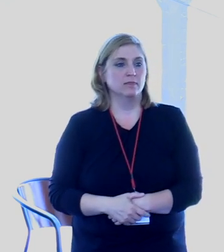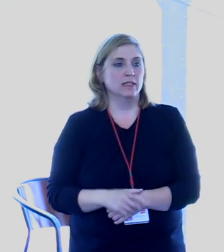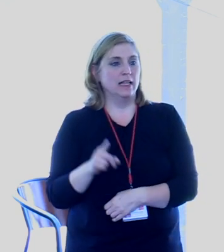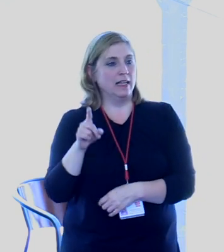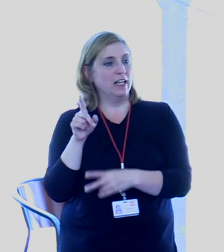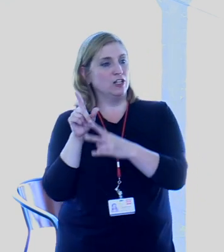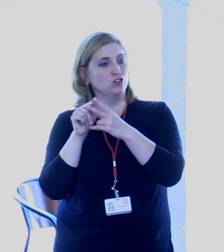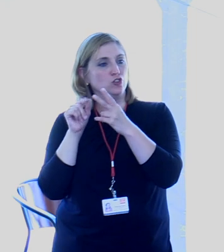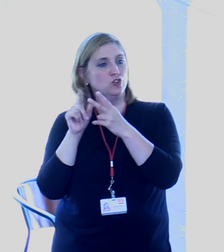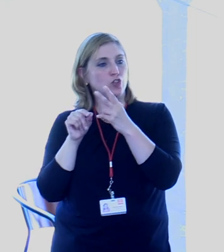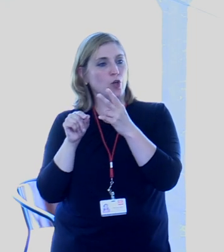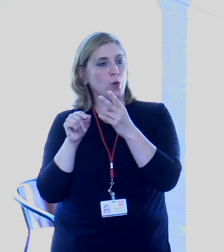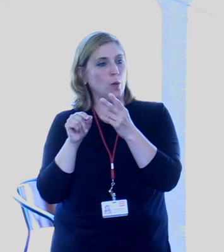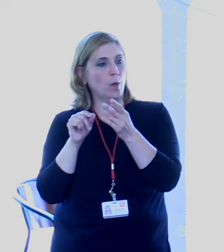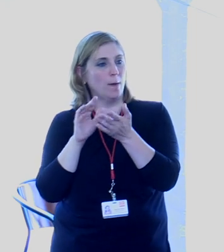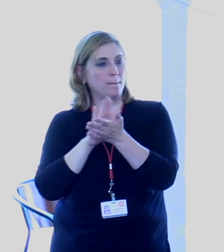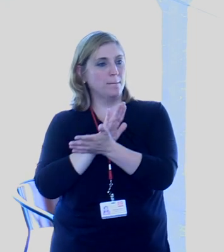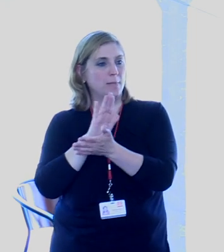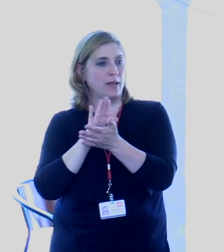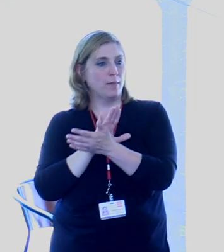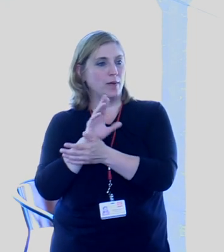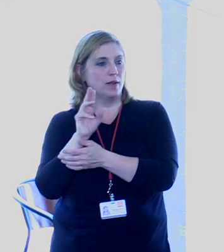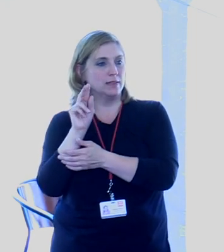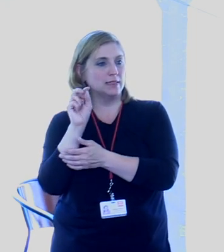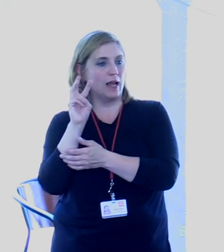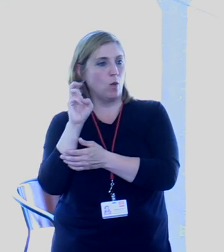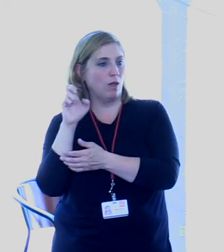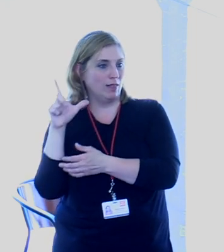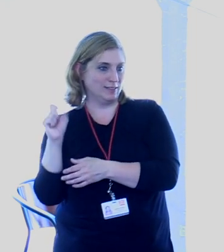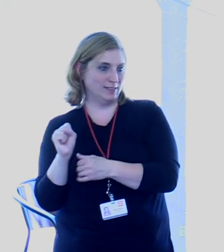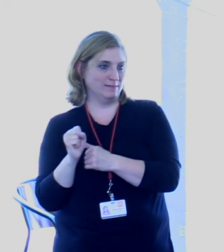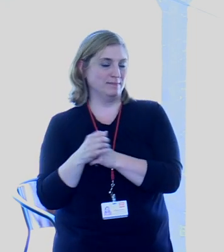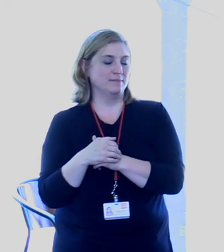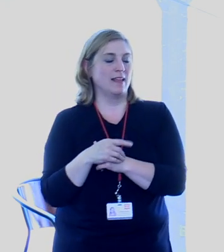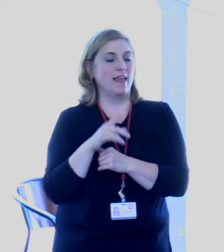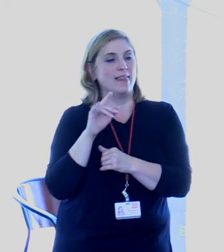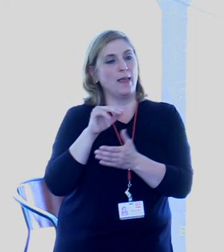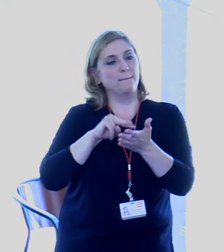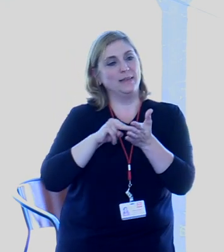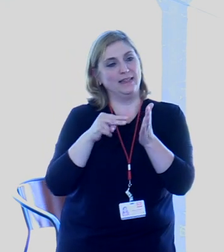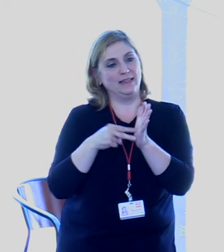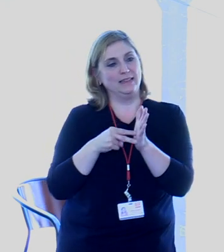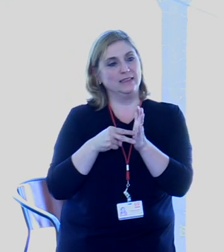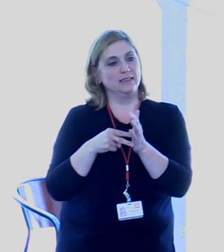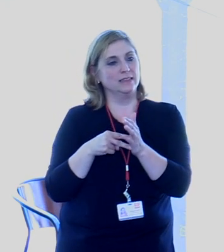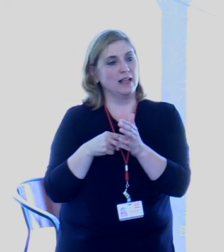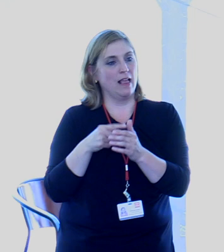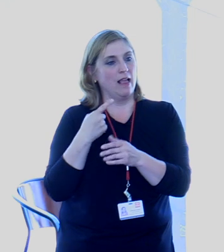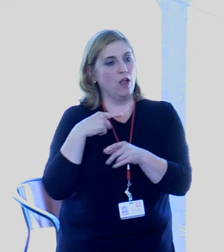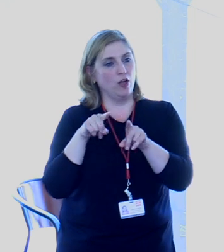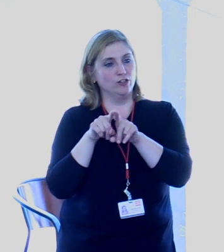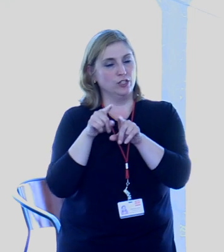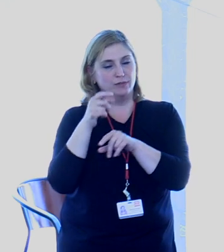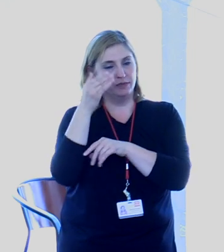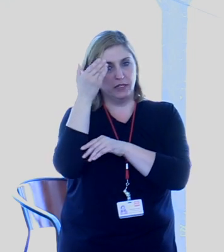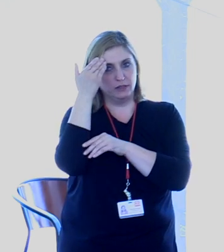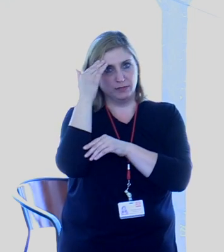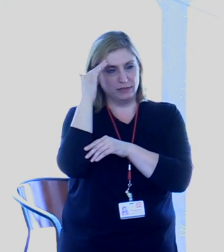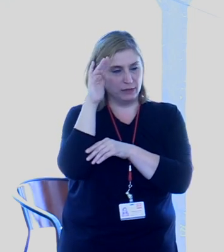He chose a roll of paper towels, as a matter of fact, and what that means, I also do not know.